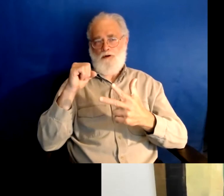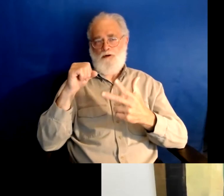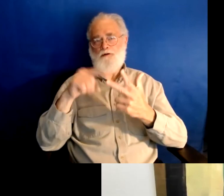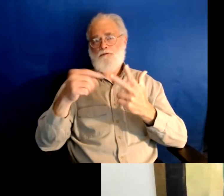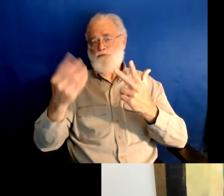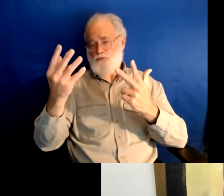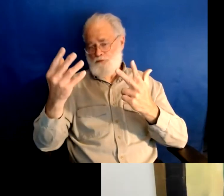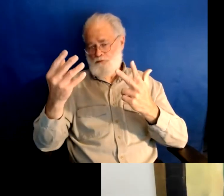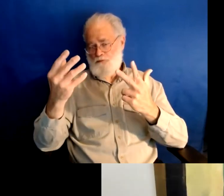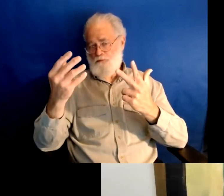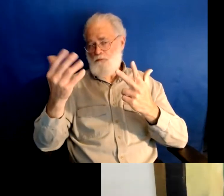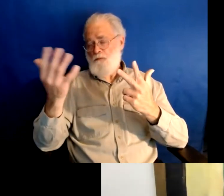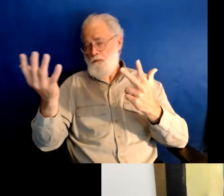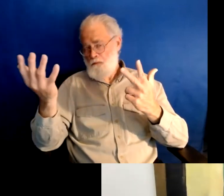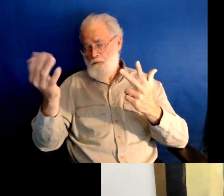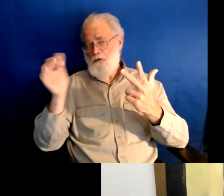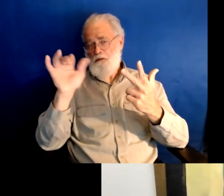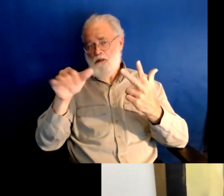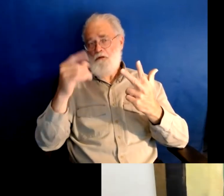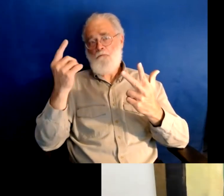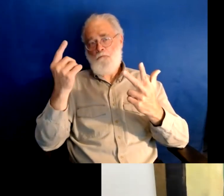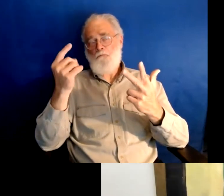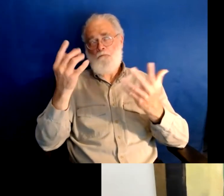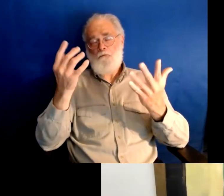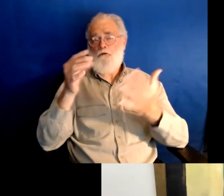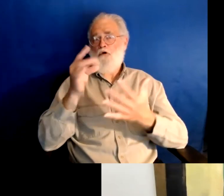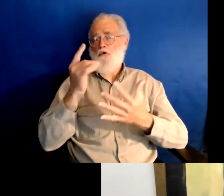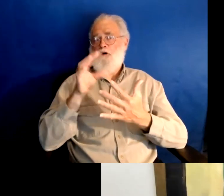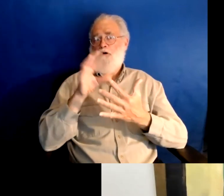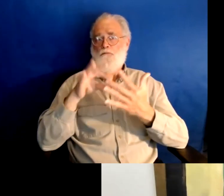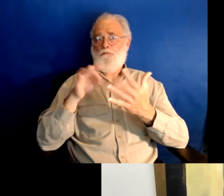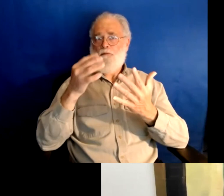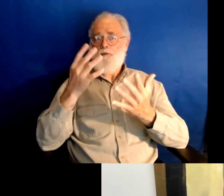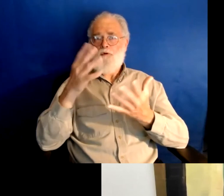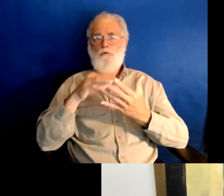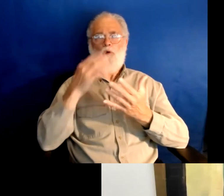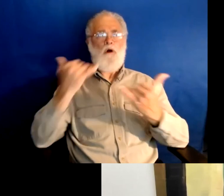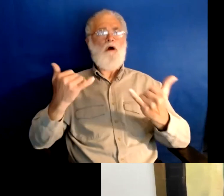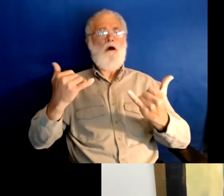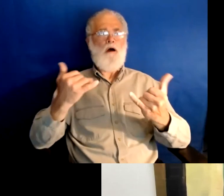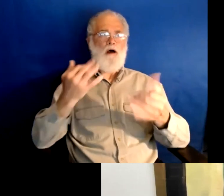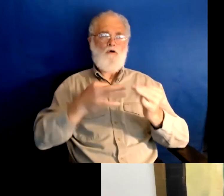fall, winter, and then spring is one possibility.